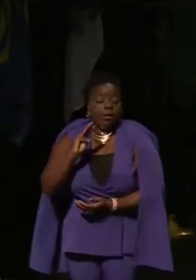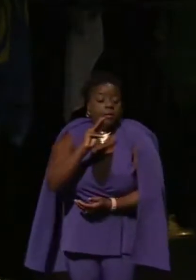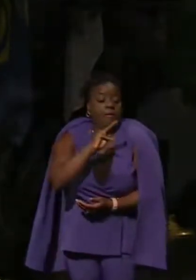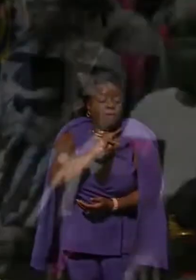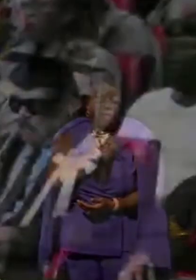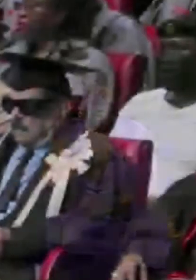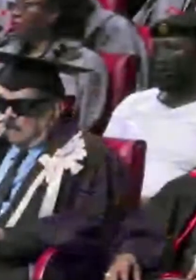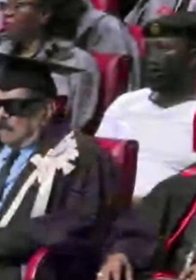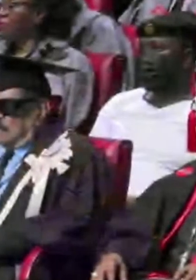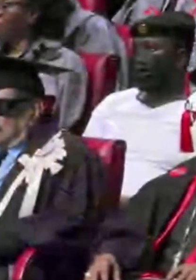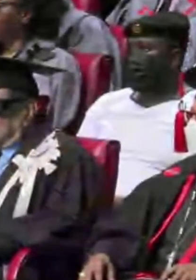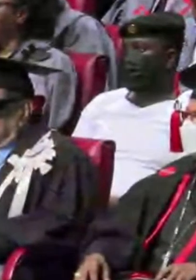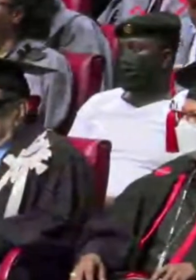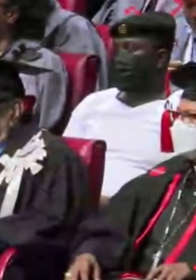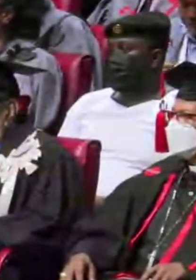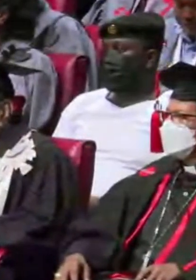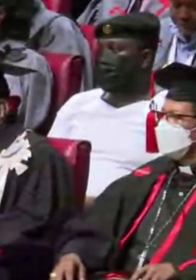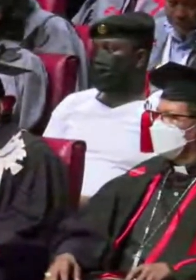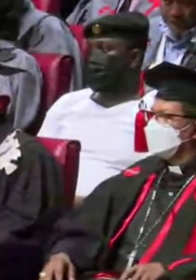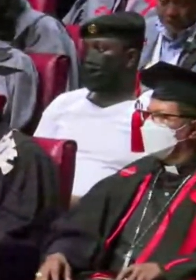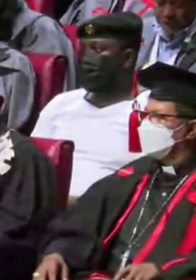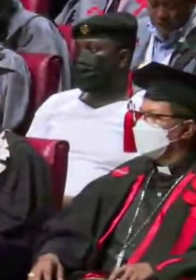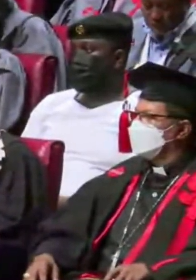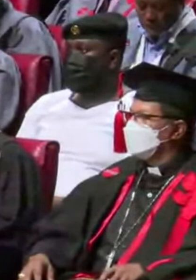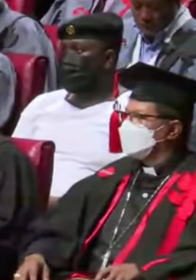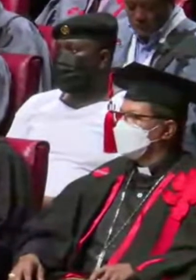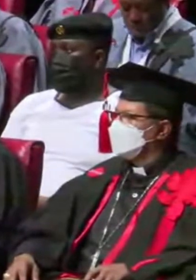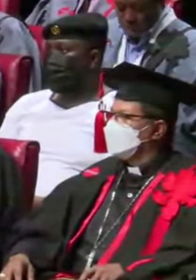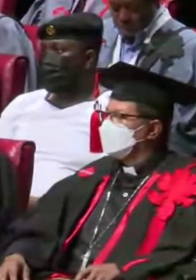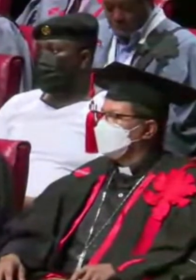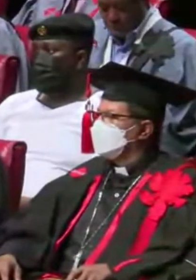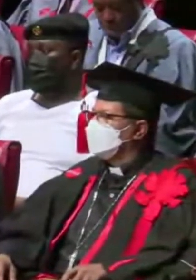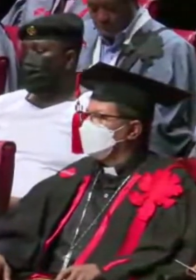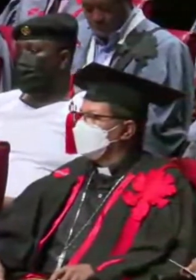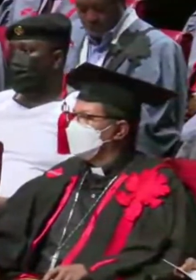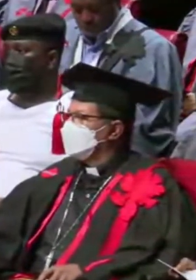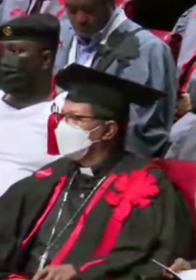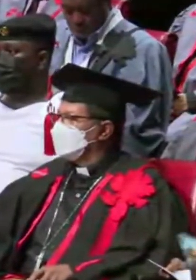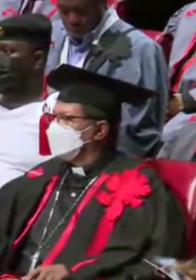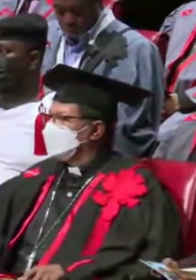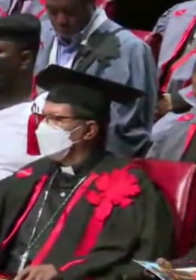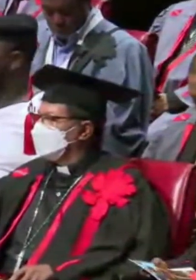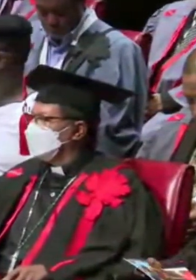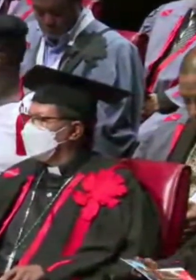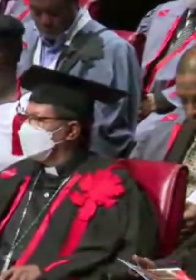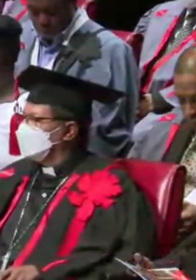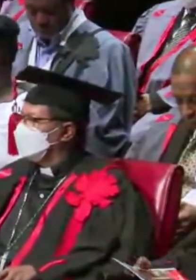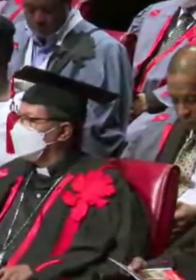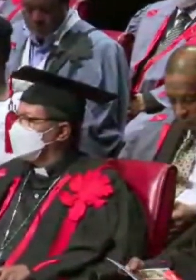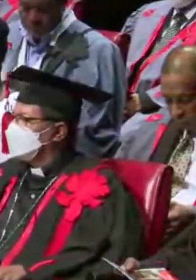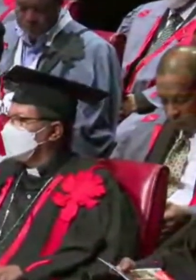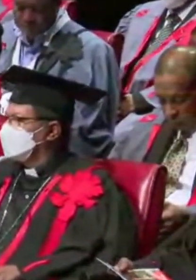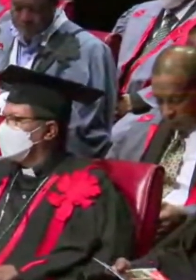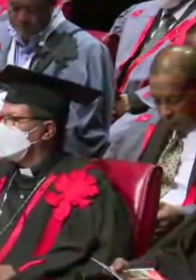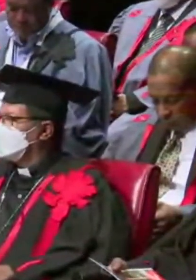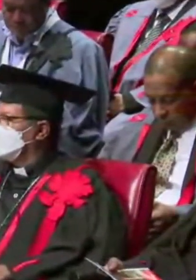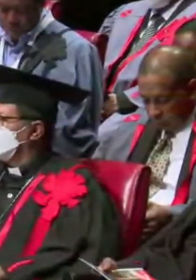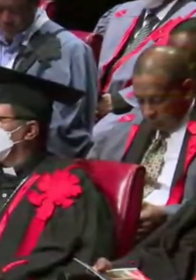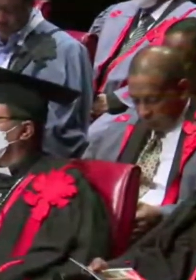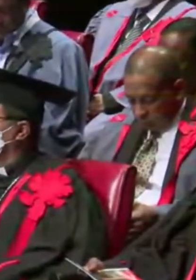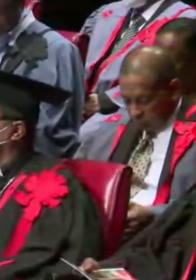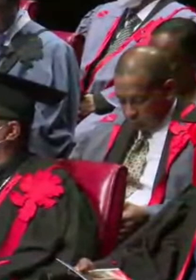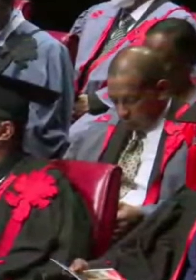Guild and other students of UTT. Graduates of 2022. Specially invited guests.